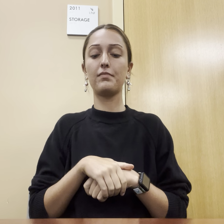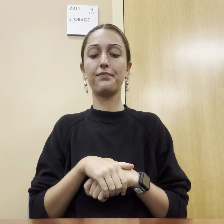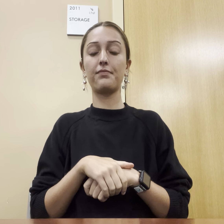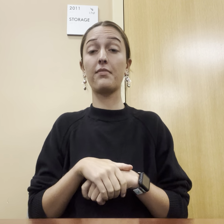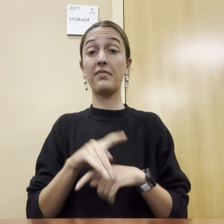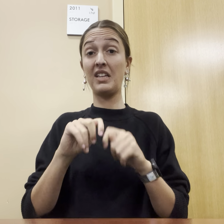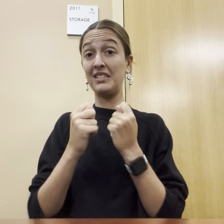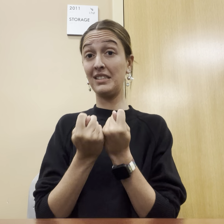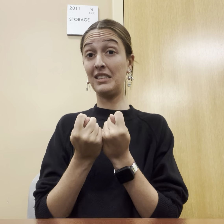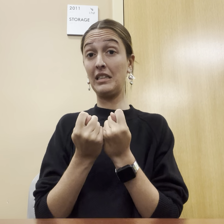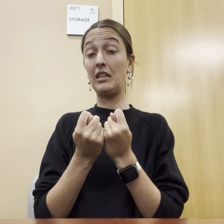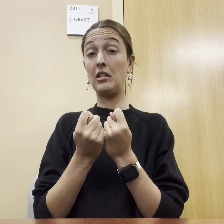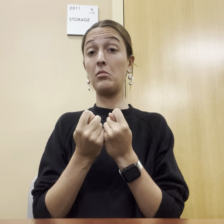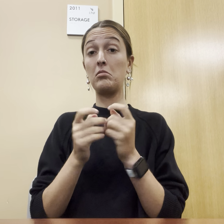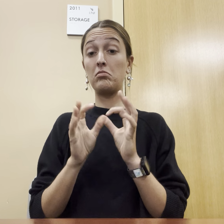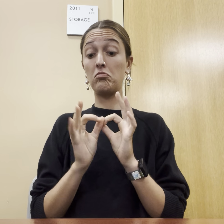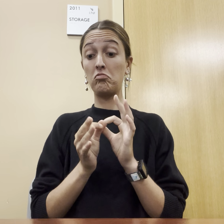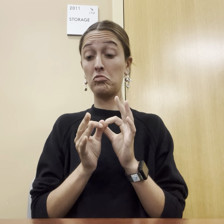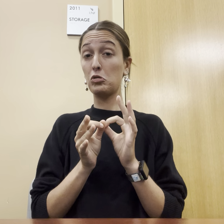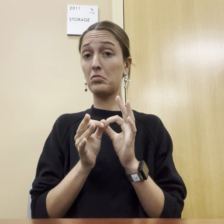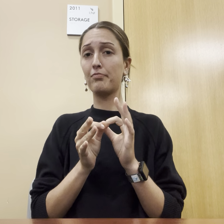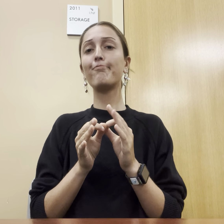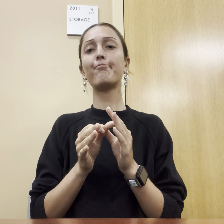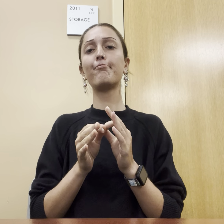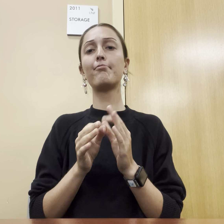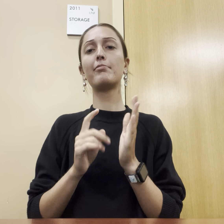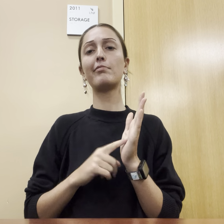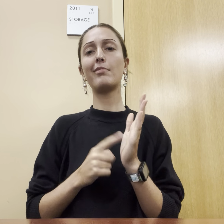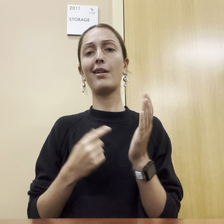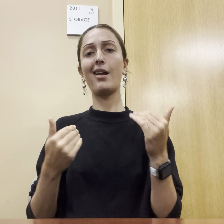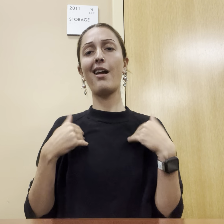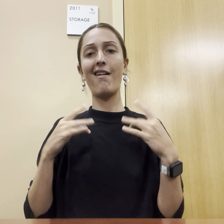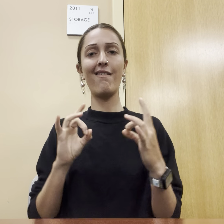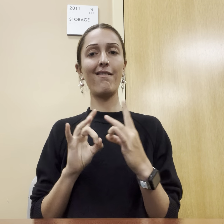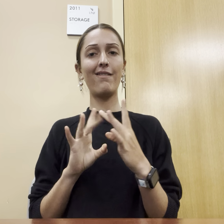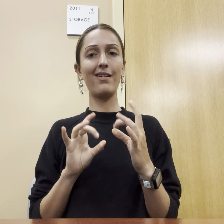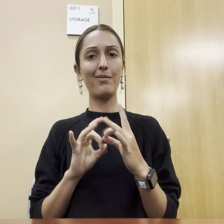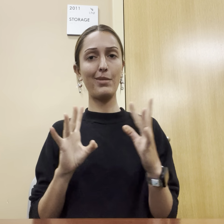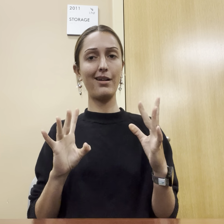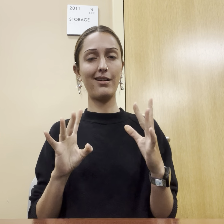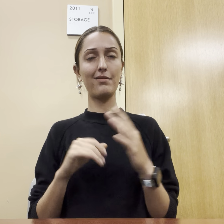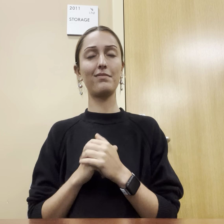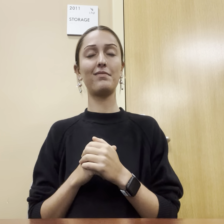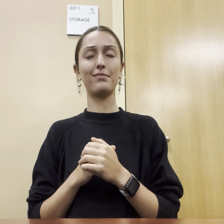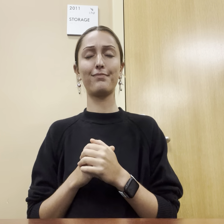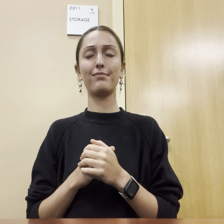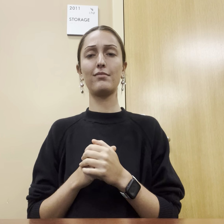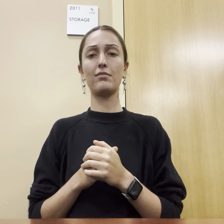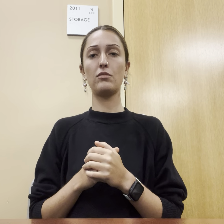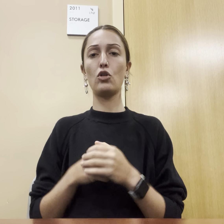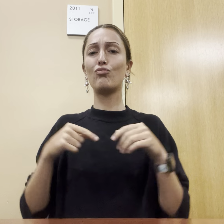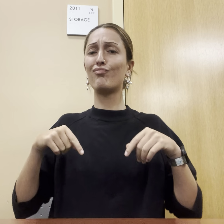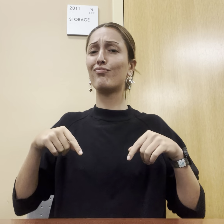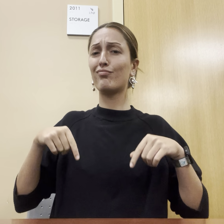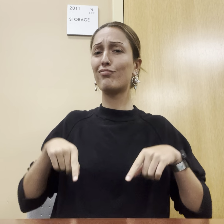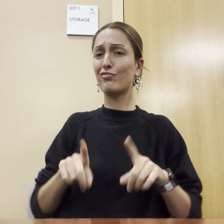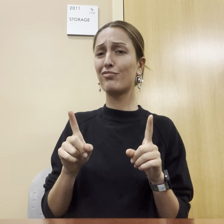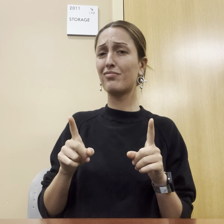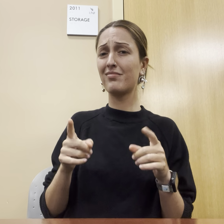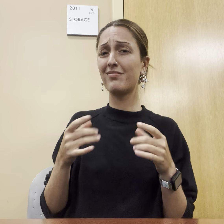we talked a lot about it in the program, about feedback, but set that up with your team first, because there have